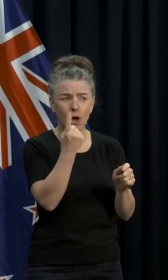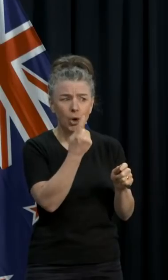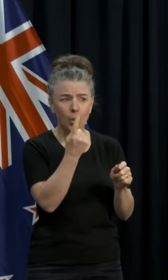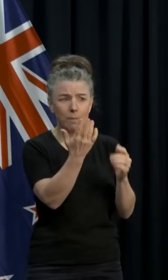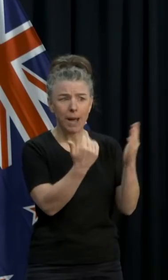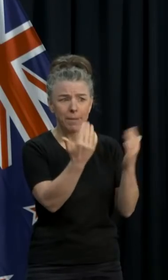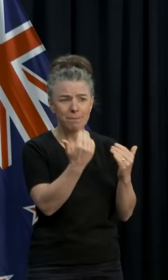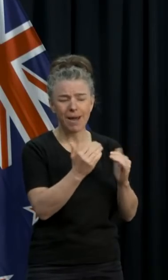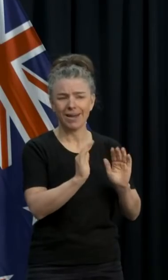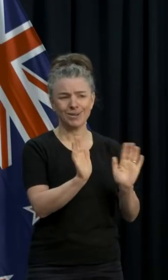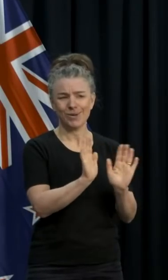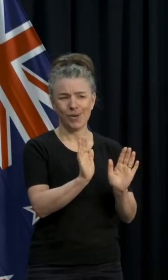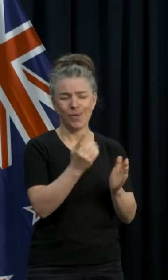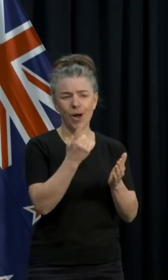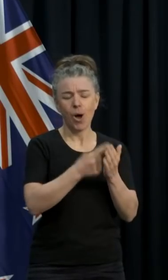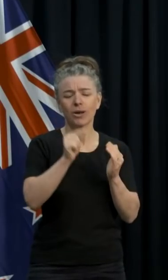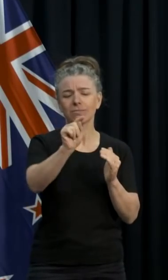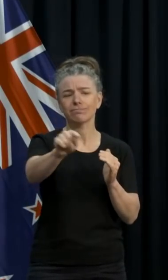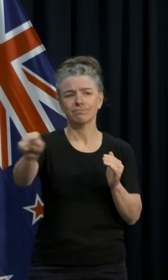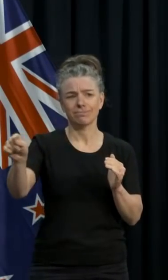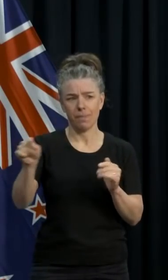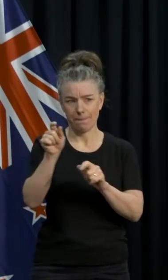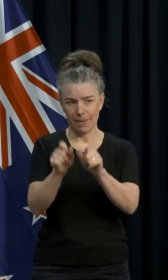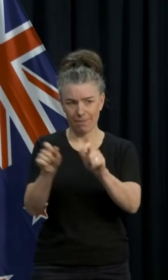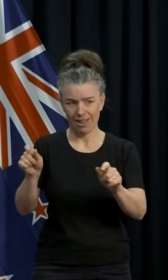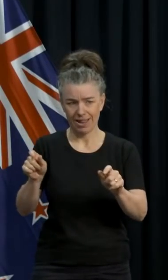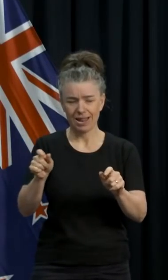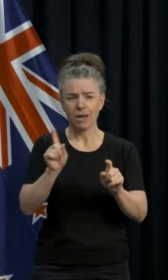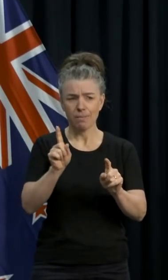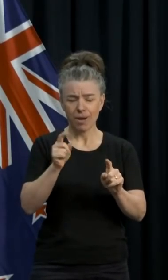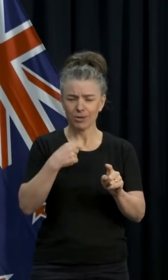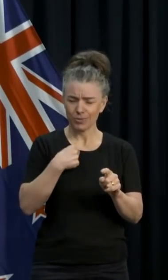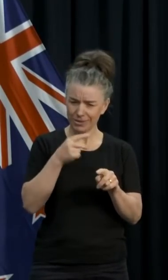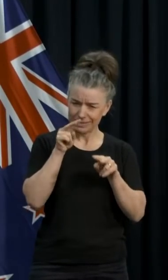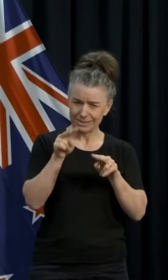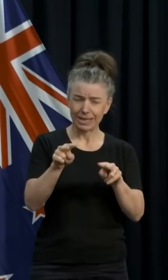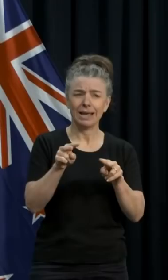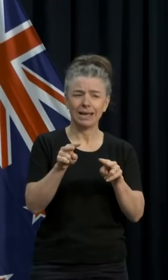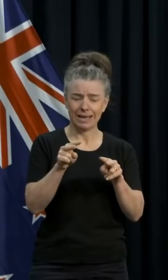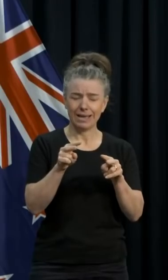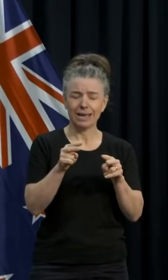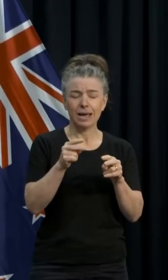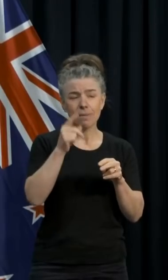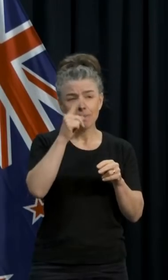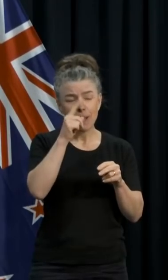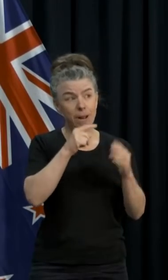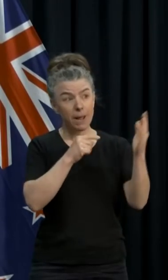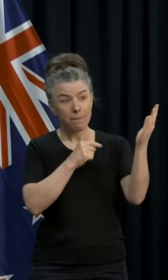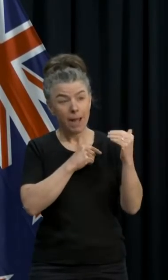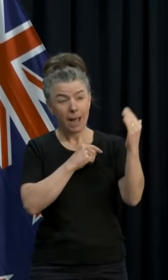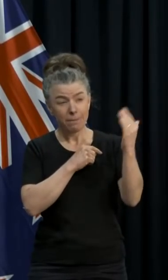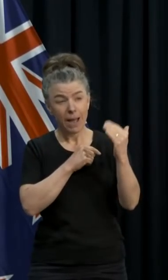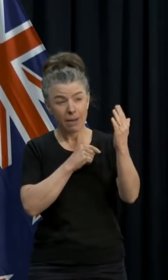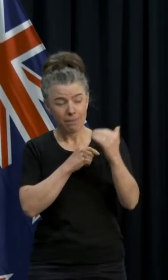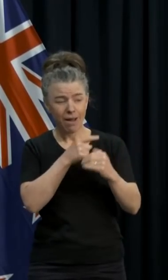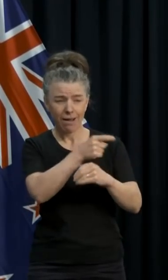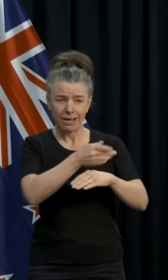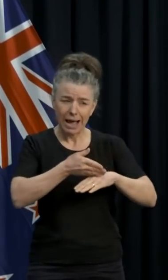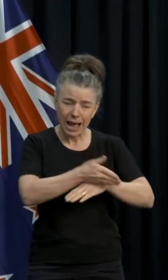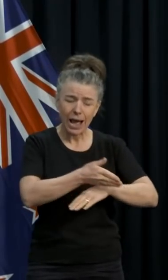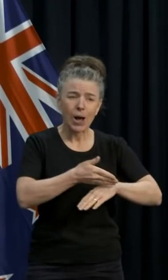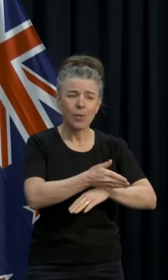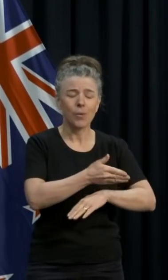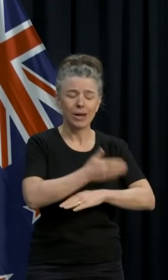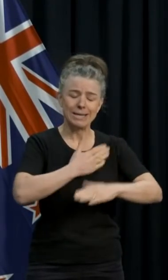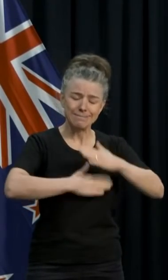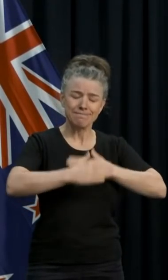the returnees at the Grand Mercure, but we do recognise the efforts of the tens of thousands of New Zealanders who have returned home so far,